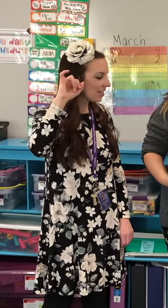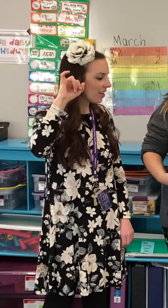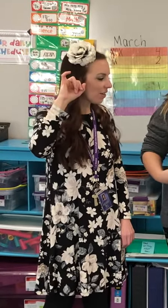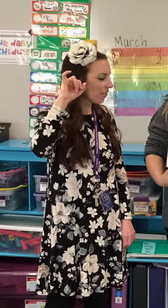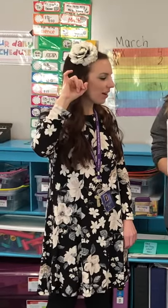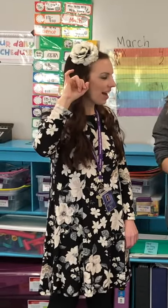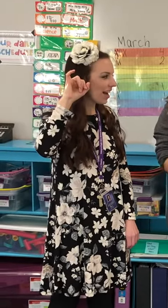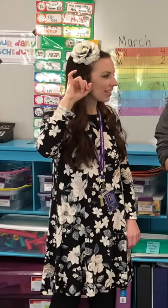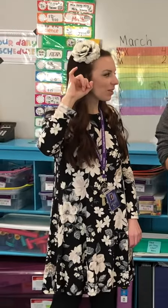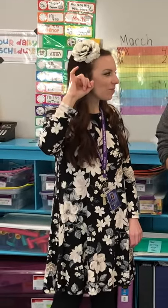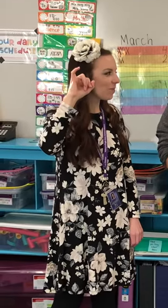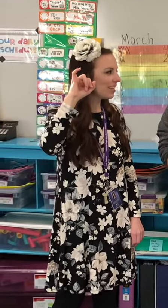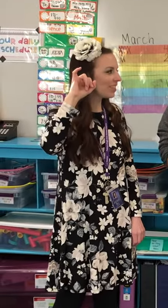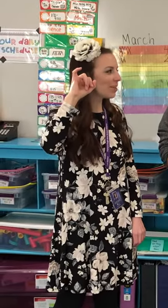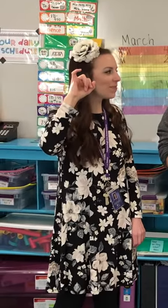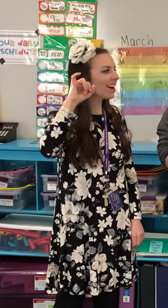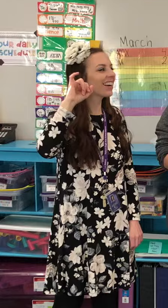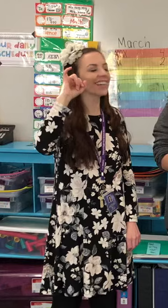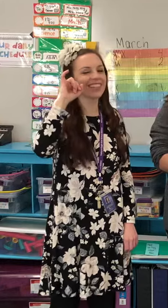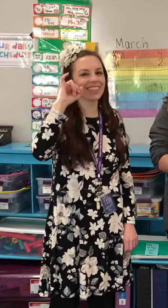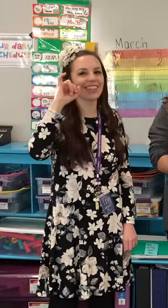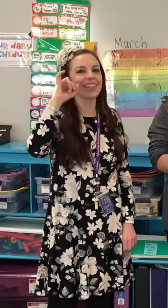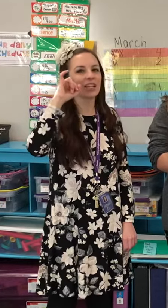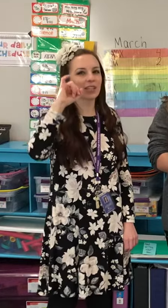X for exclamation mark.